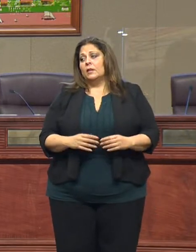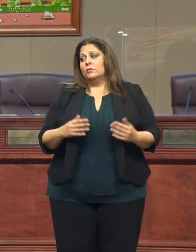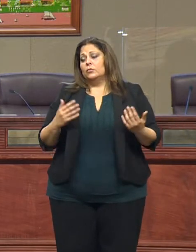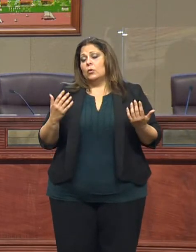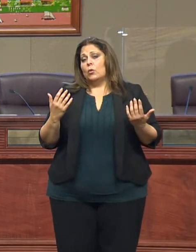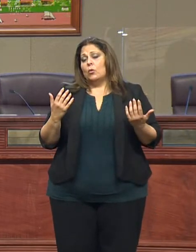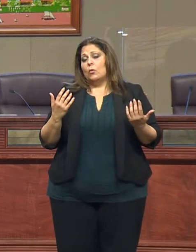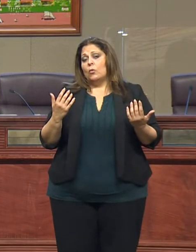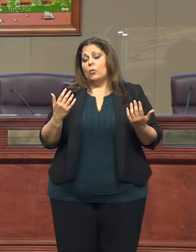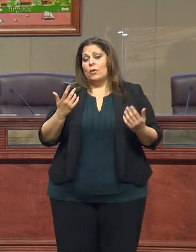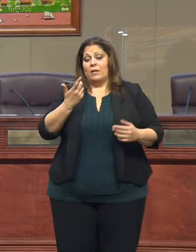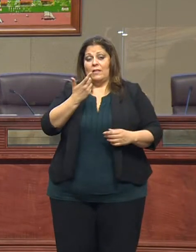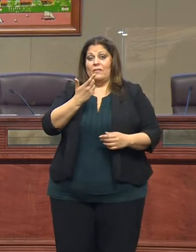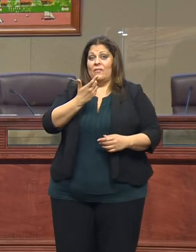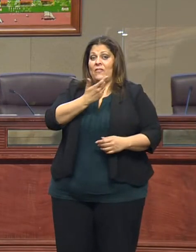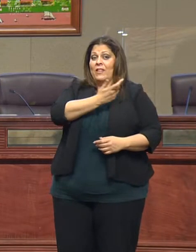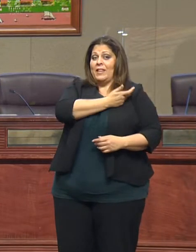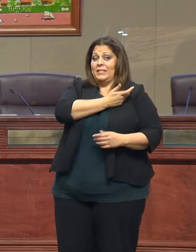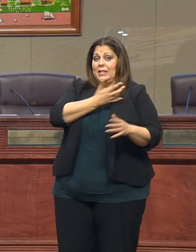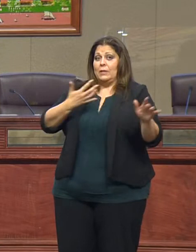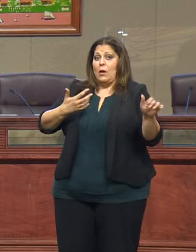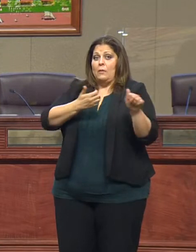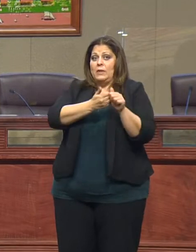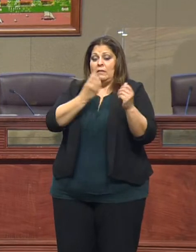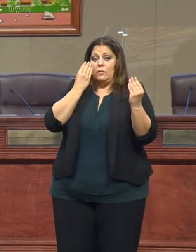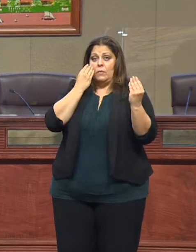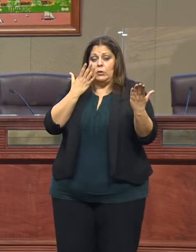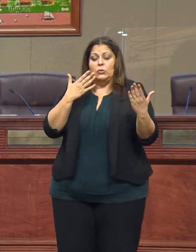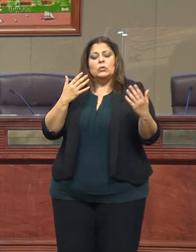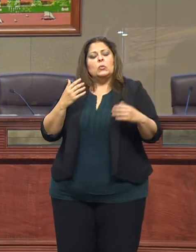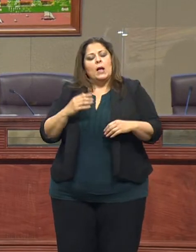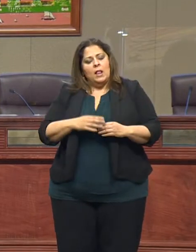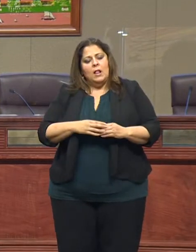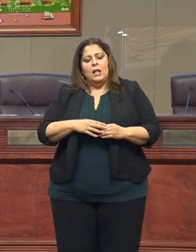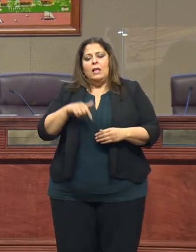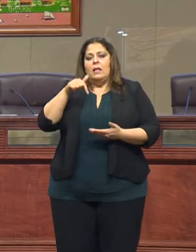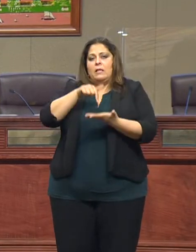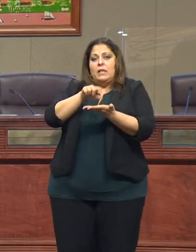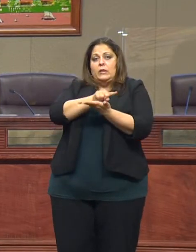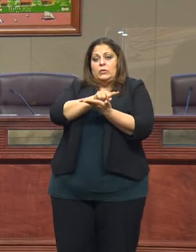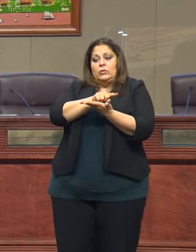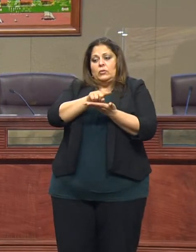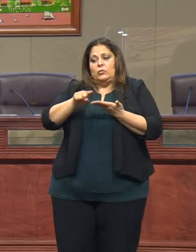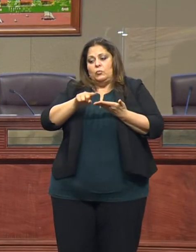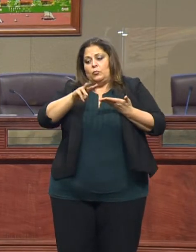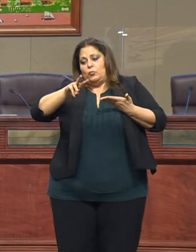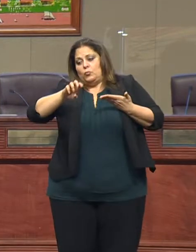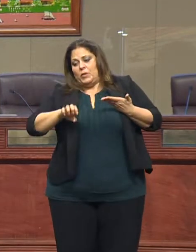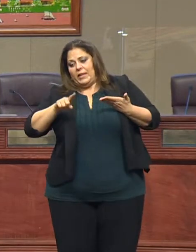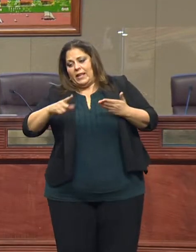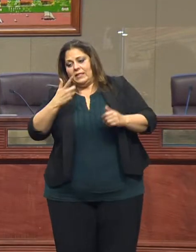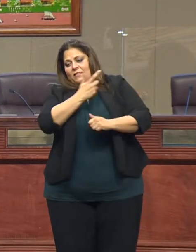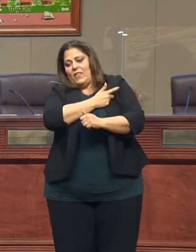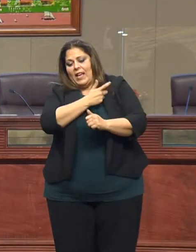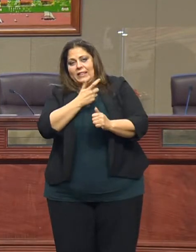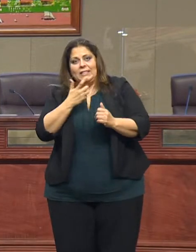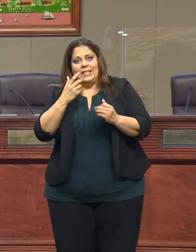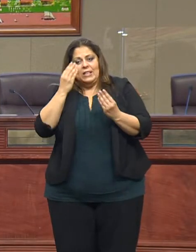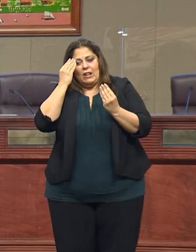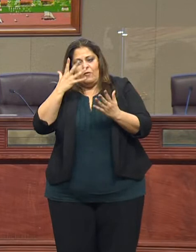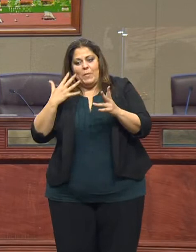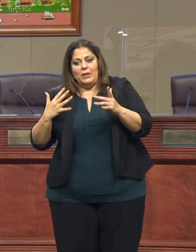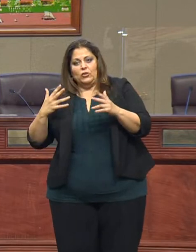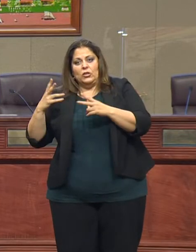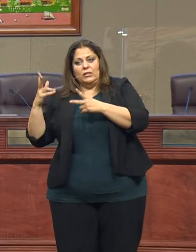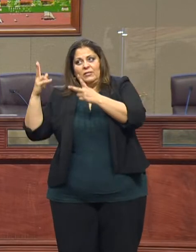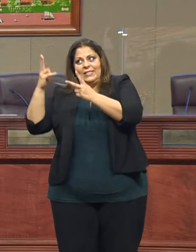As far as the vaccine update, there were some unexpected issues downloading this weekend's COVID-19 vaccine data, and because of this, we'll offer an